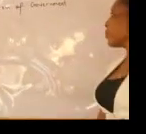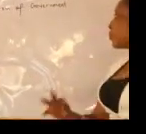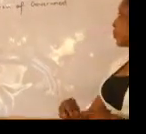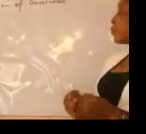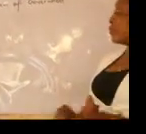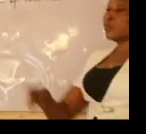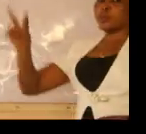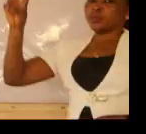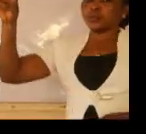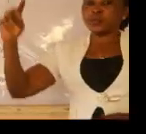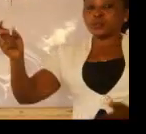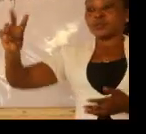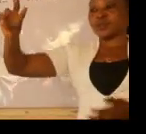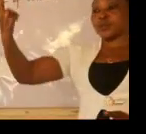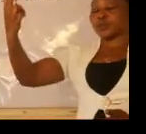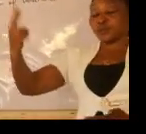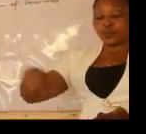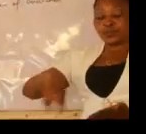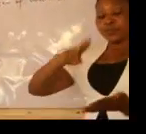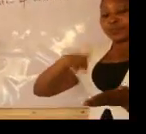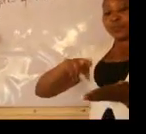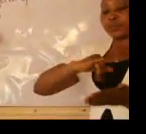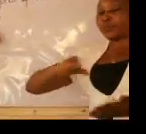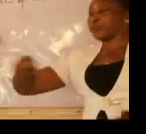2, second reading.